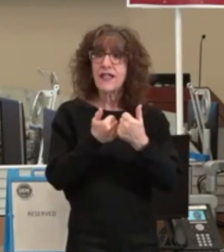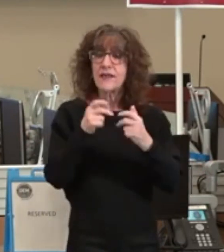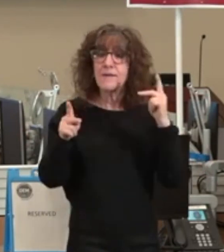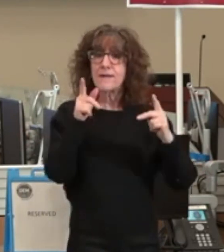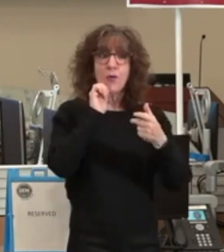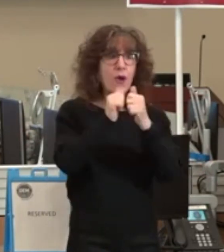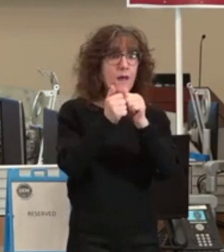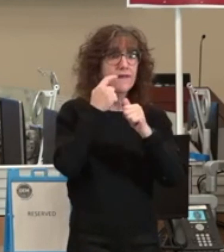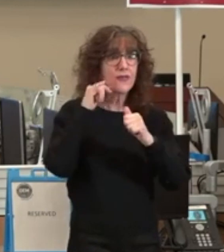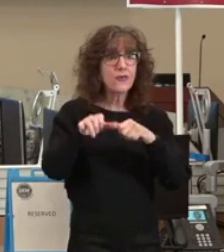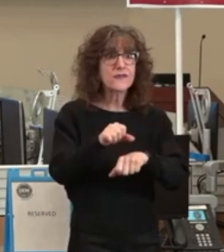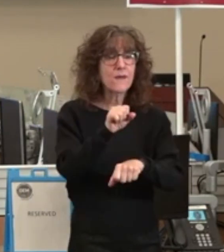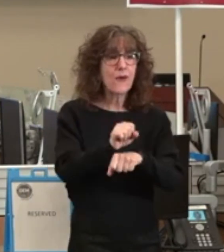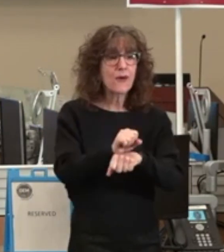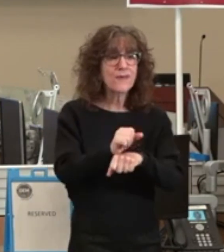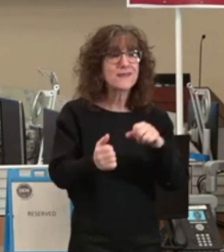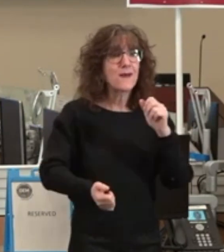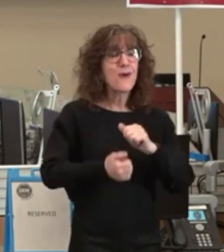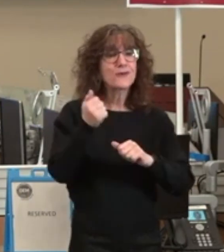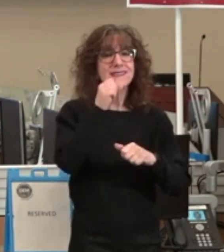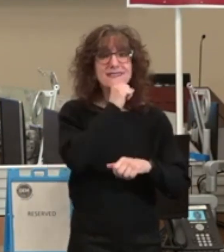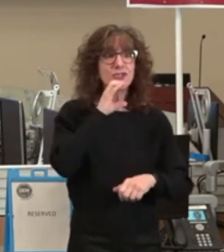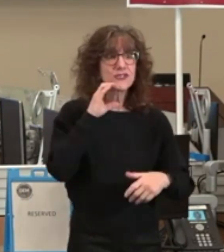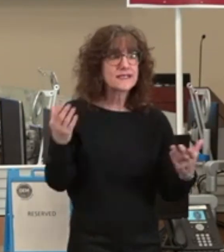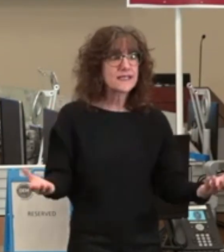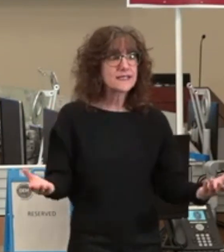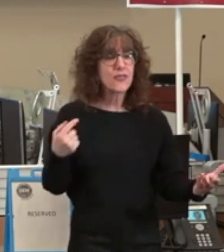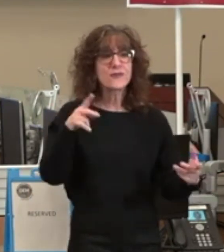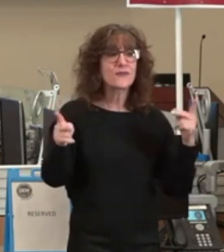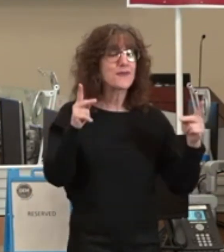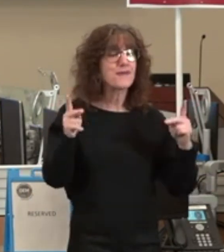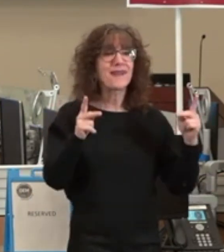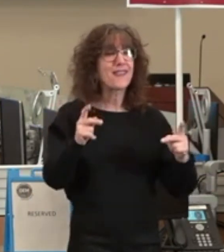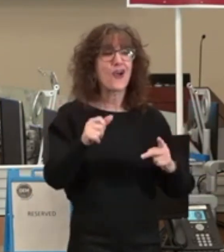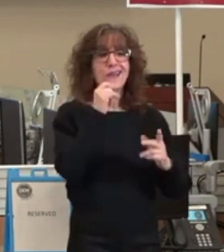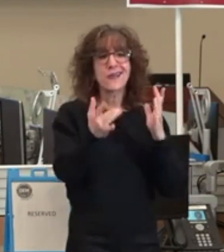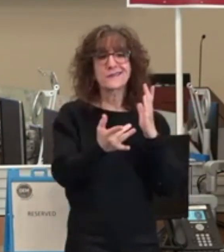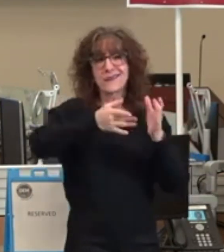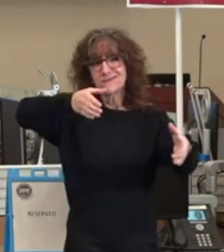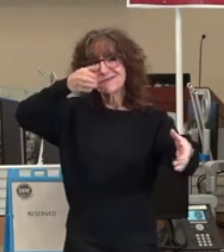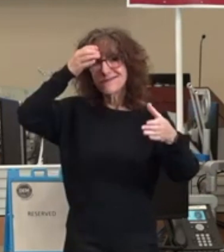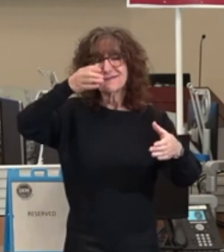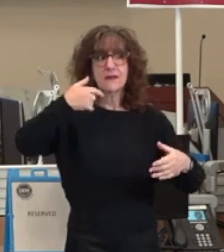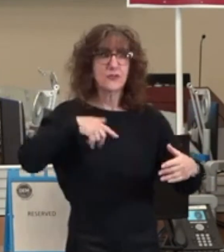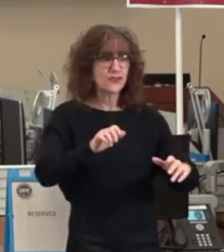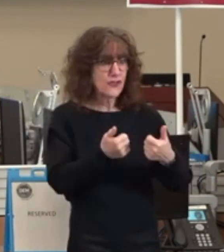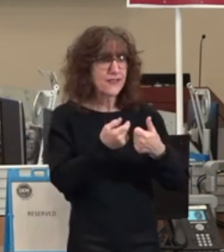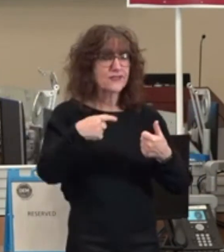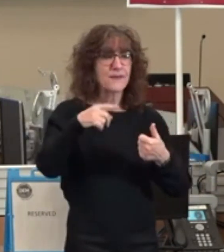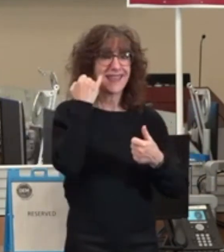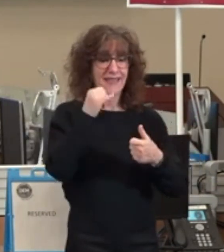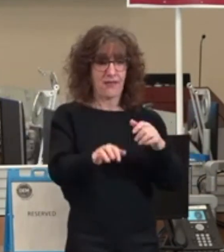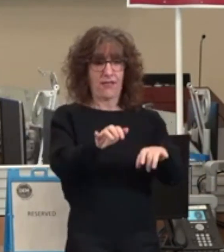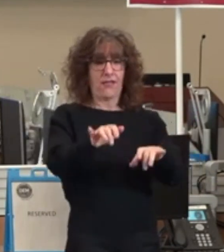people who are competing for these appointments are mostly seniors. These are people who are not necessarily tech savvy. We challenge them to, if